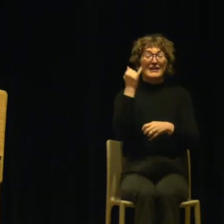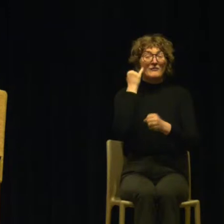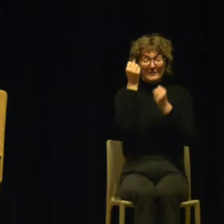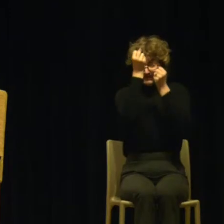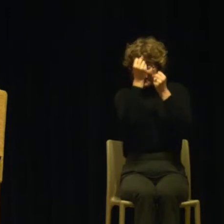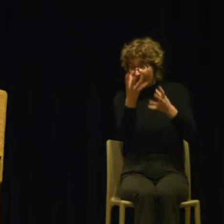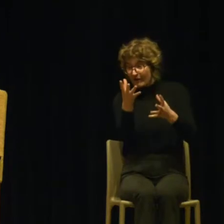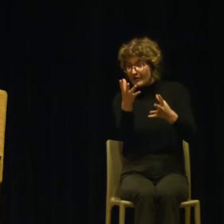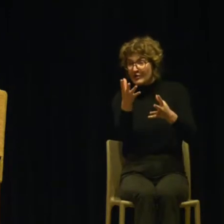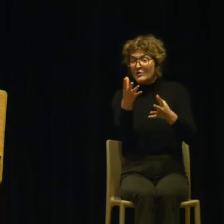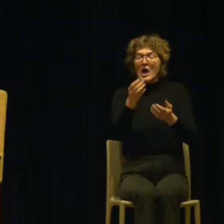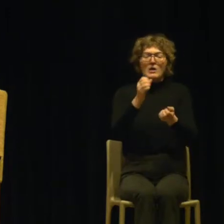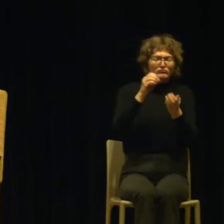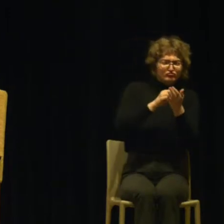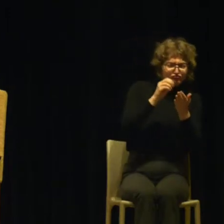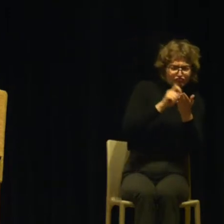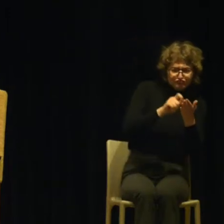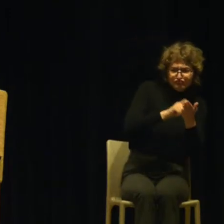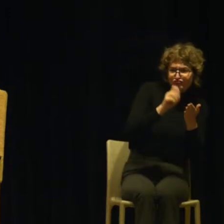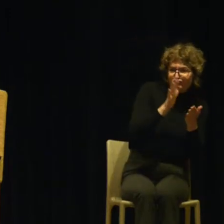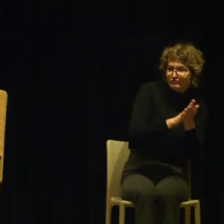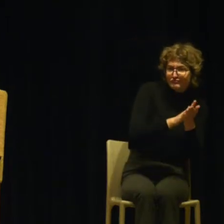like, okay, oh, let me take notes. No,